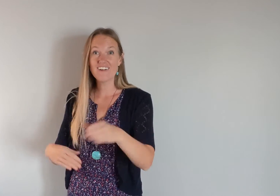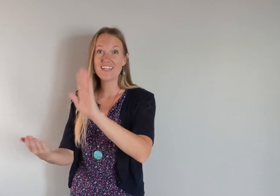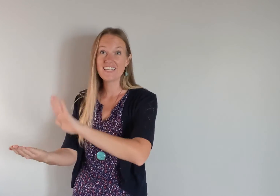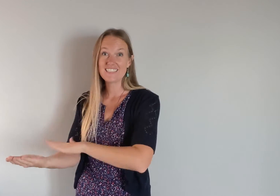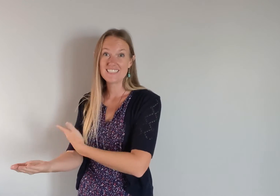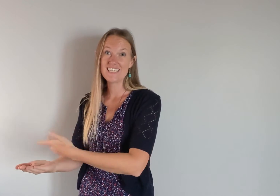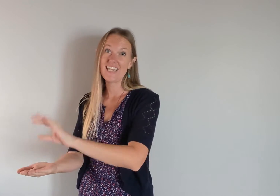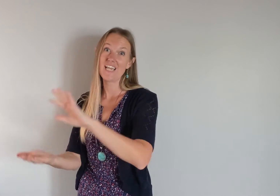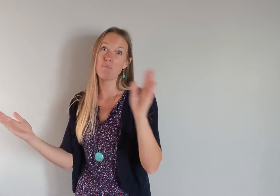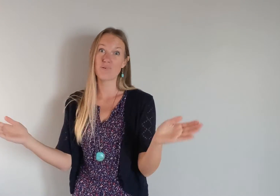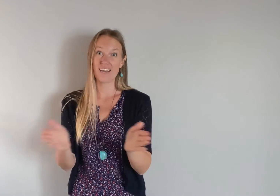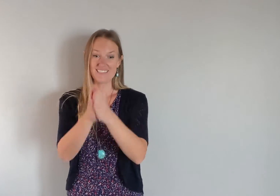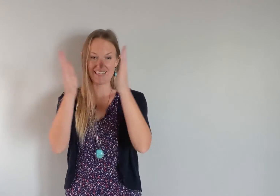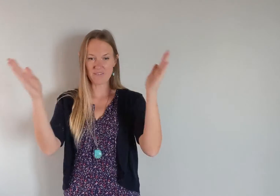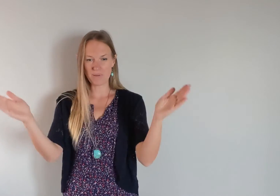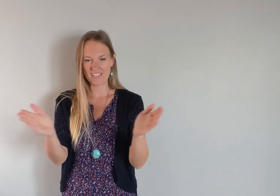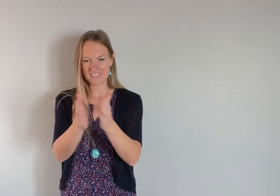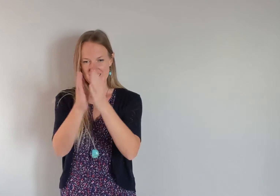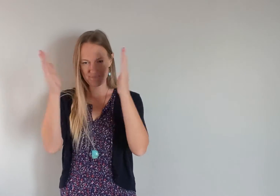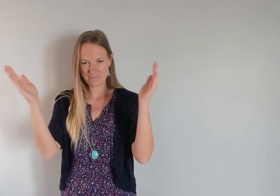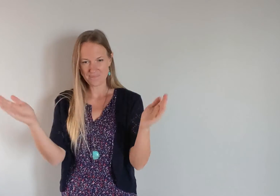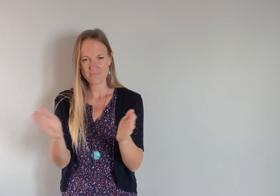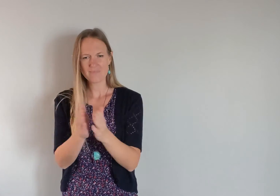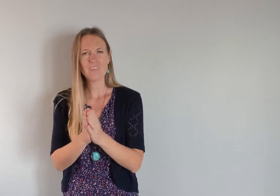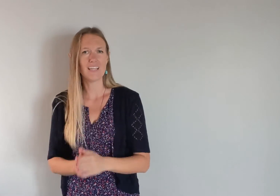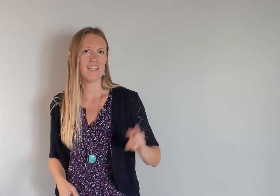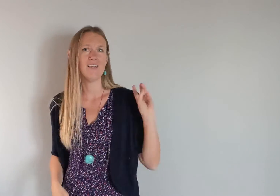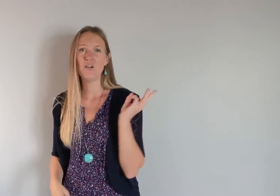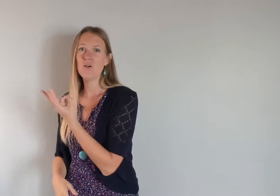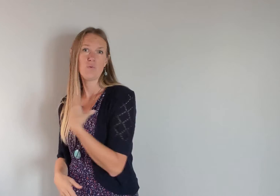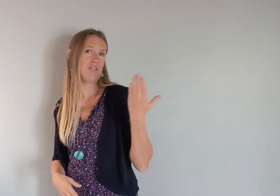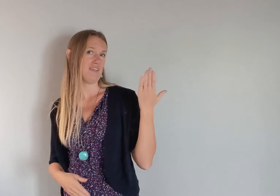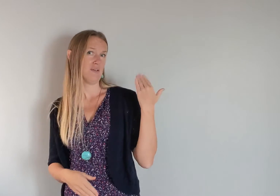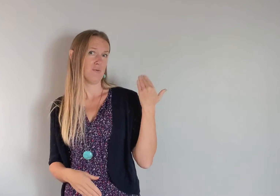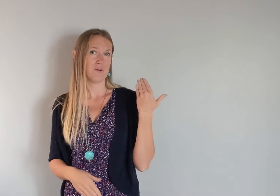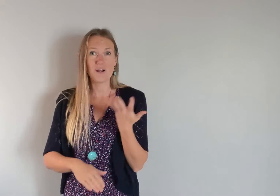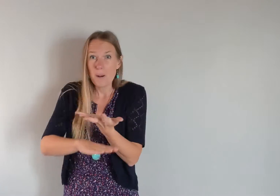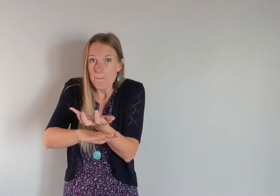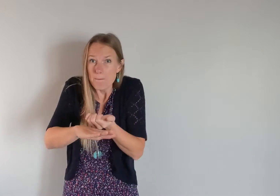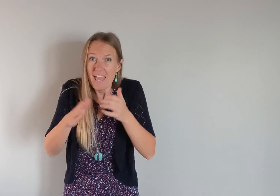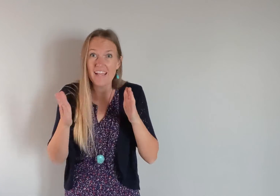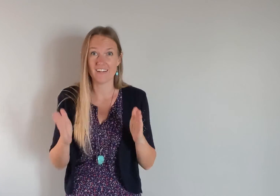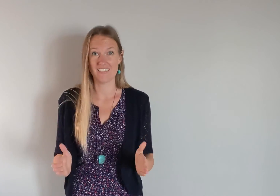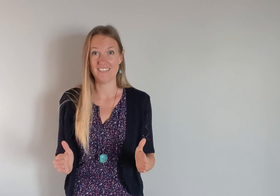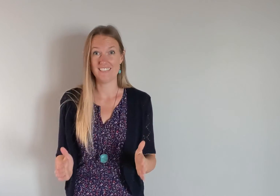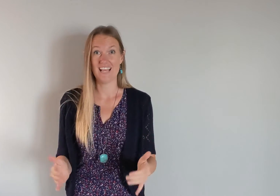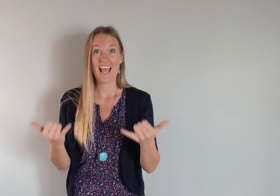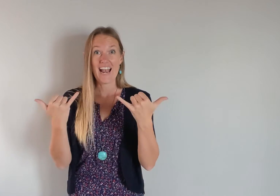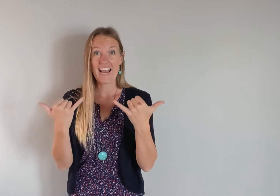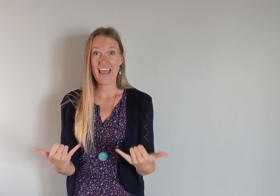Lord sing praise. And that repeats. Okay. We were beggars.